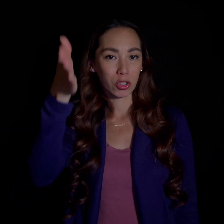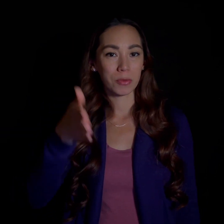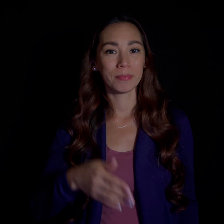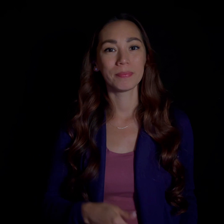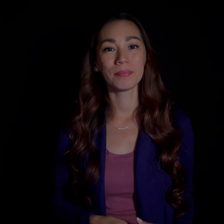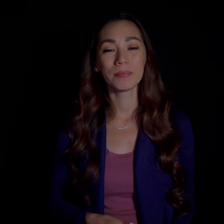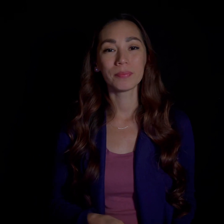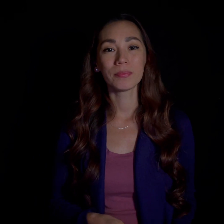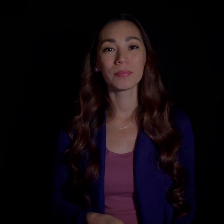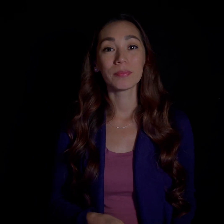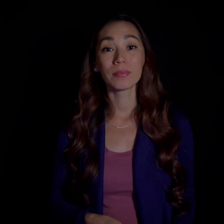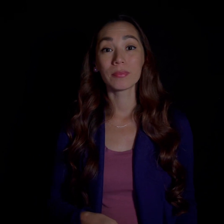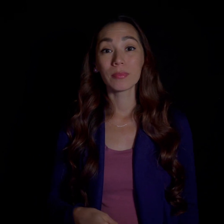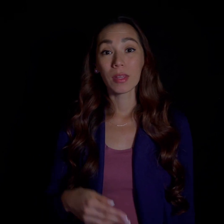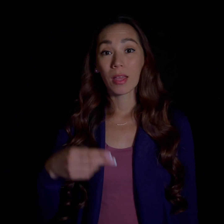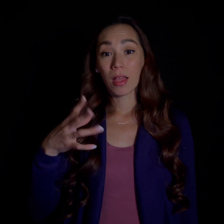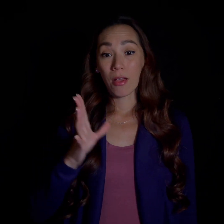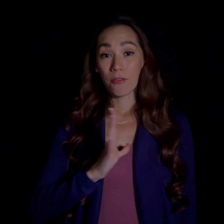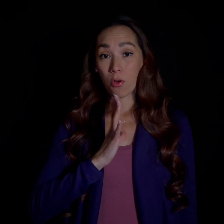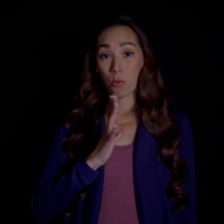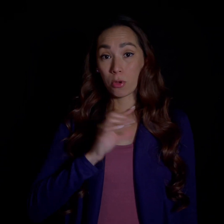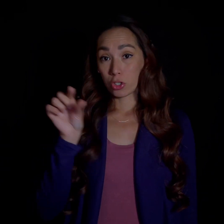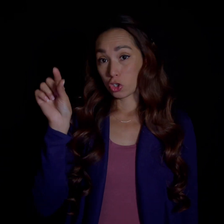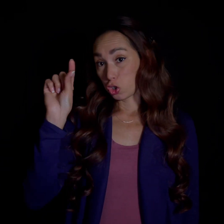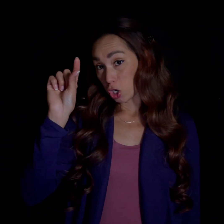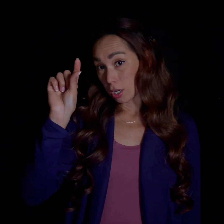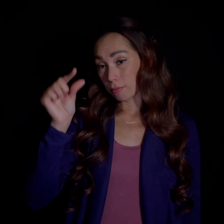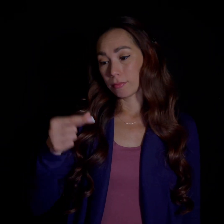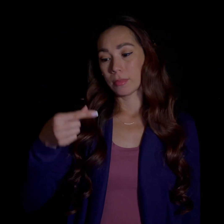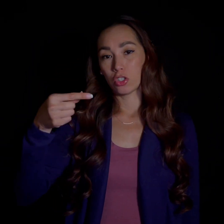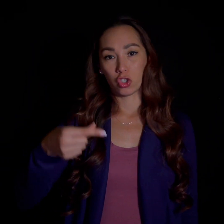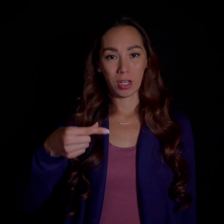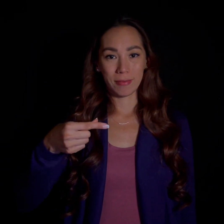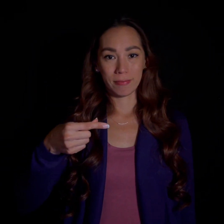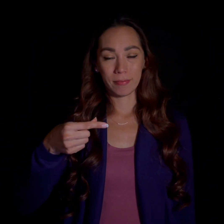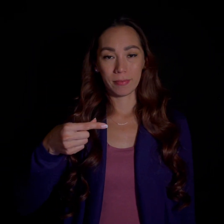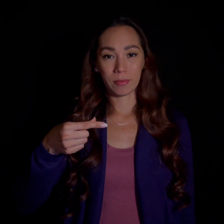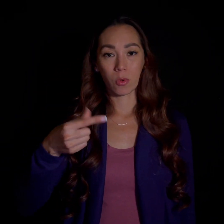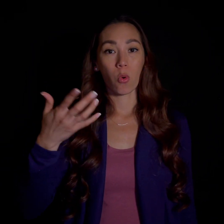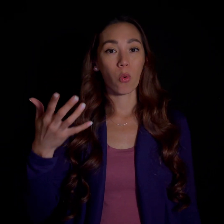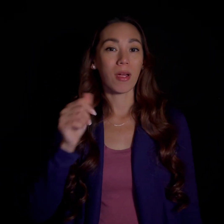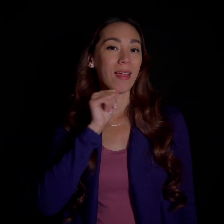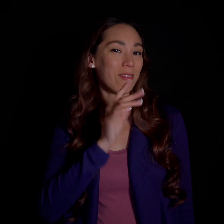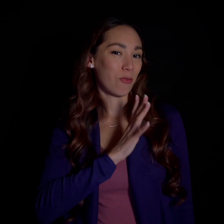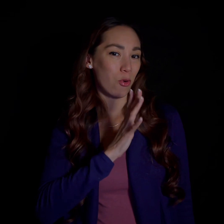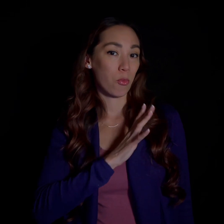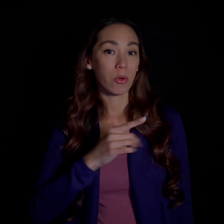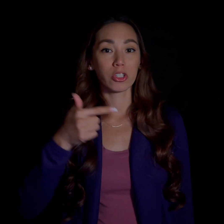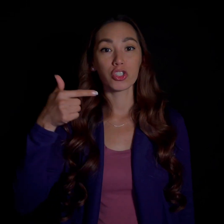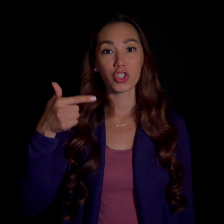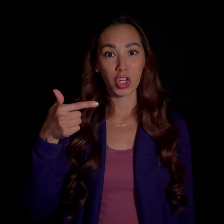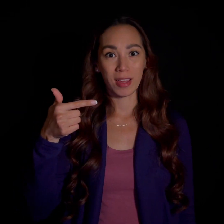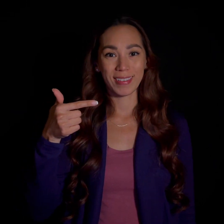So just FYI for the future. So formalized G versus informal G.